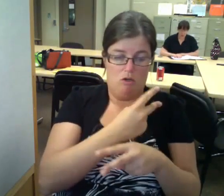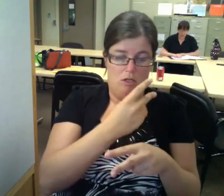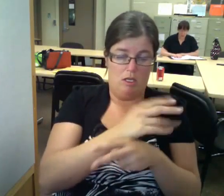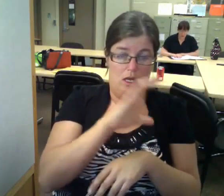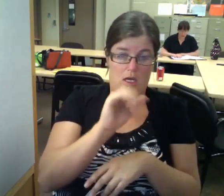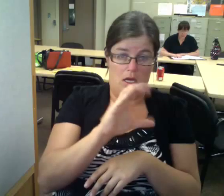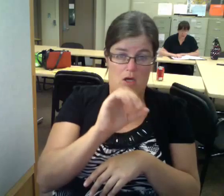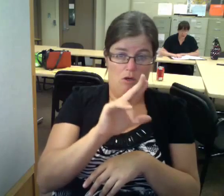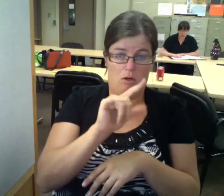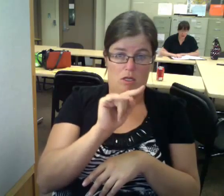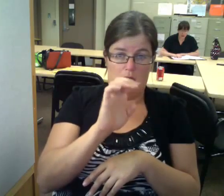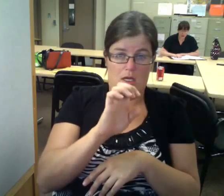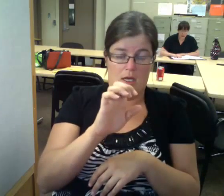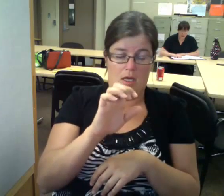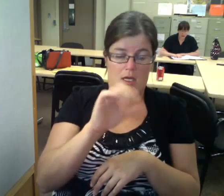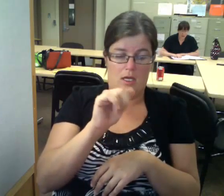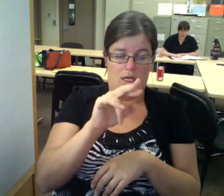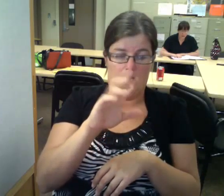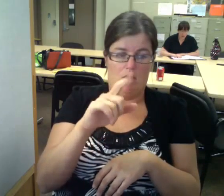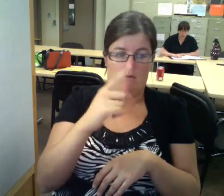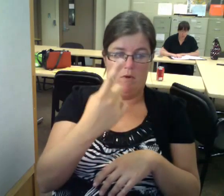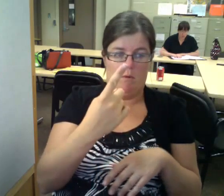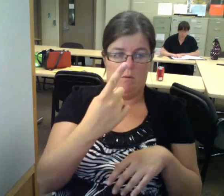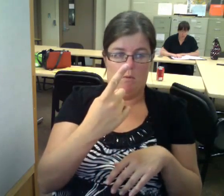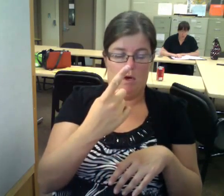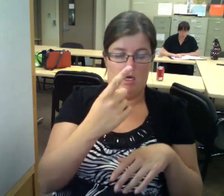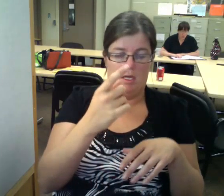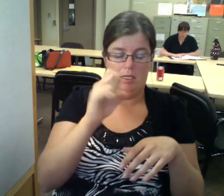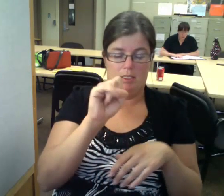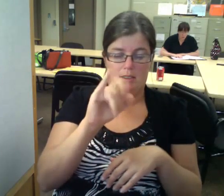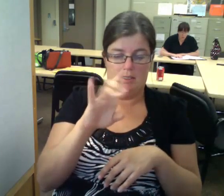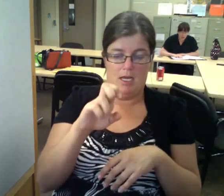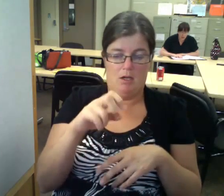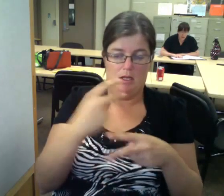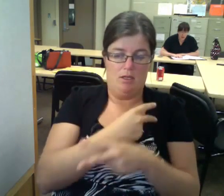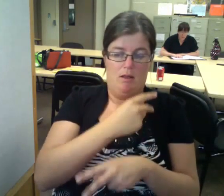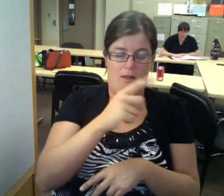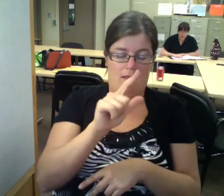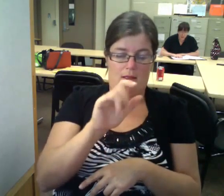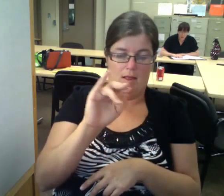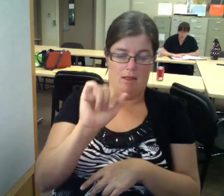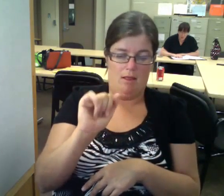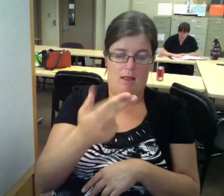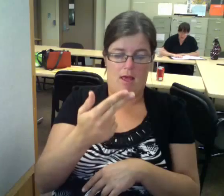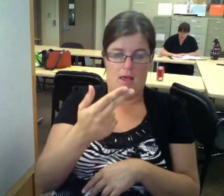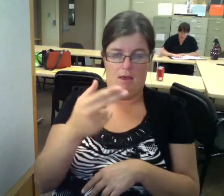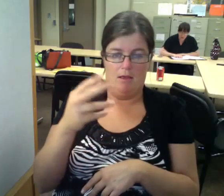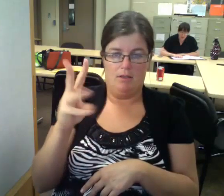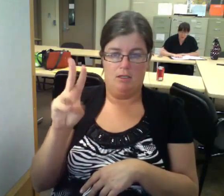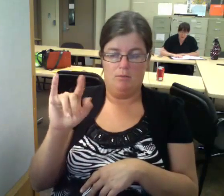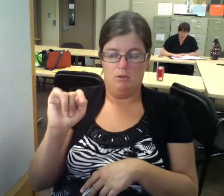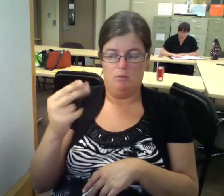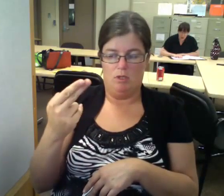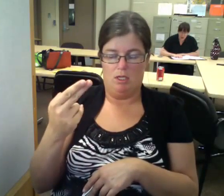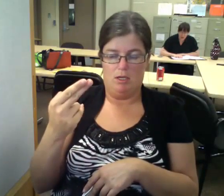we multiply length times width. So we get how many square feet? That's right,